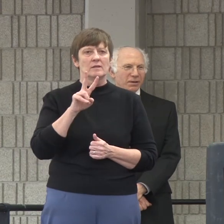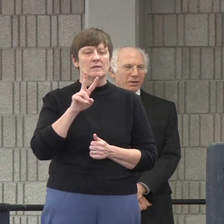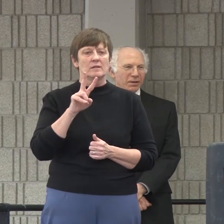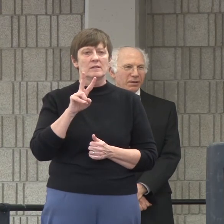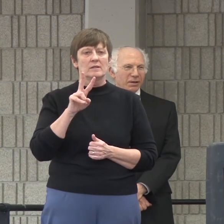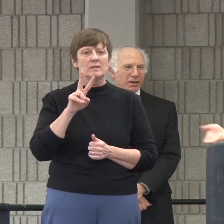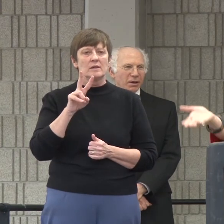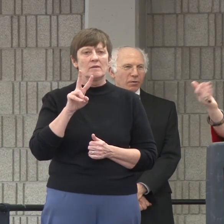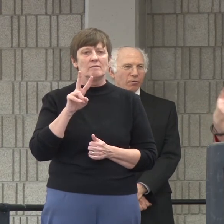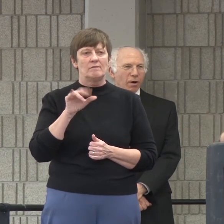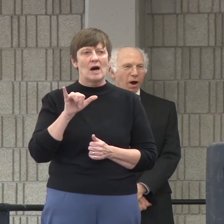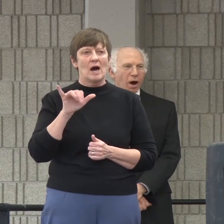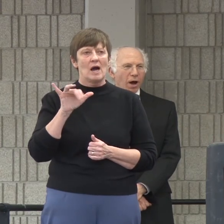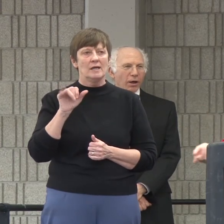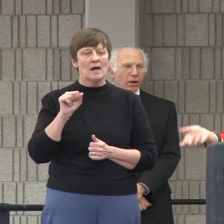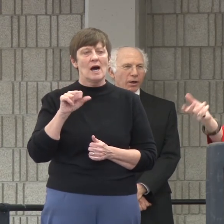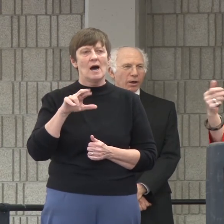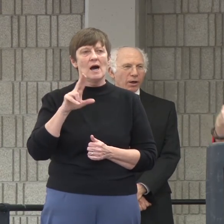Vayehili,